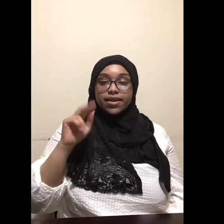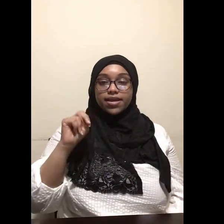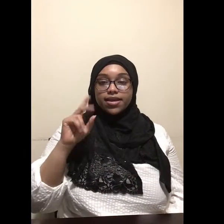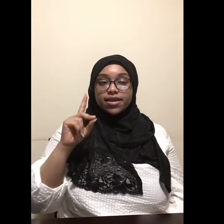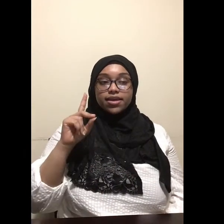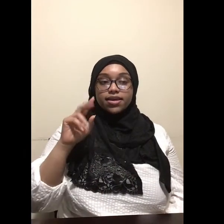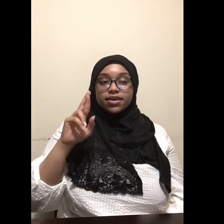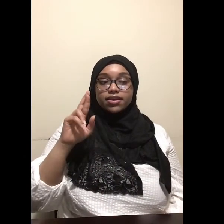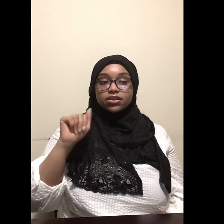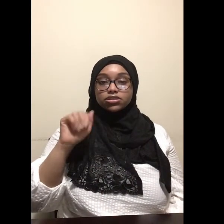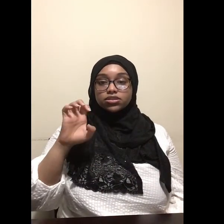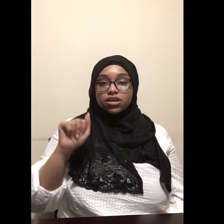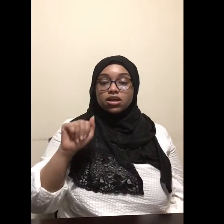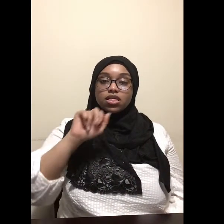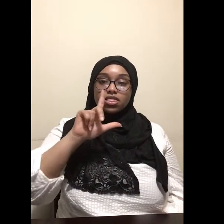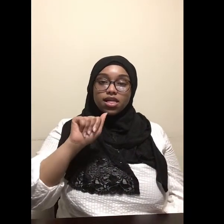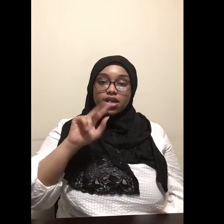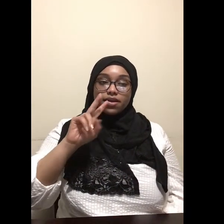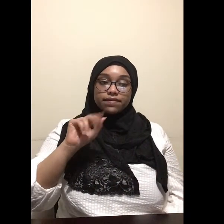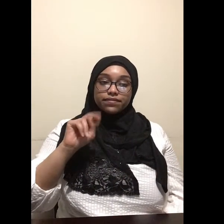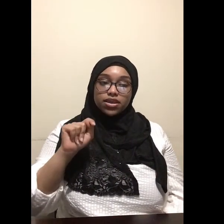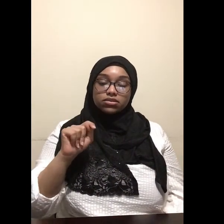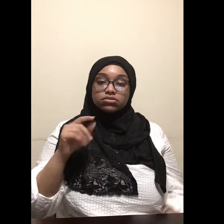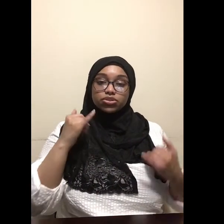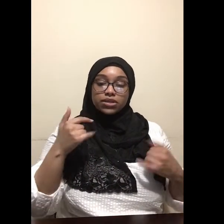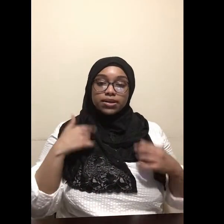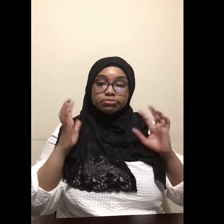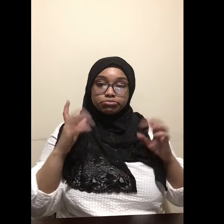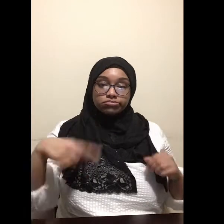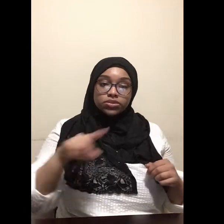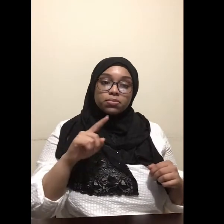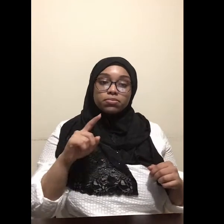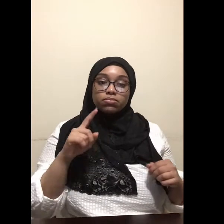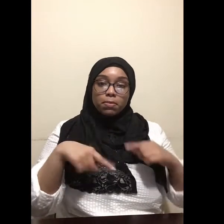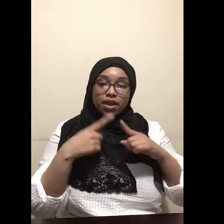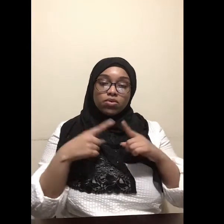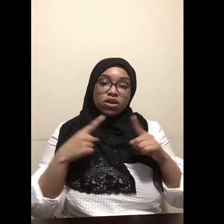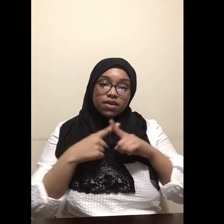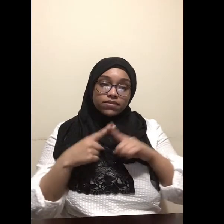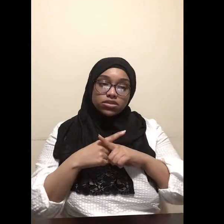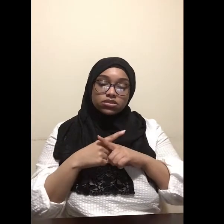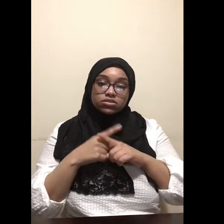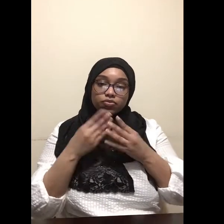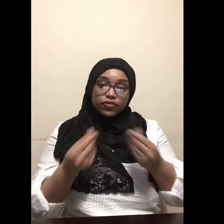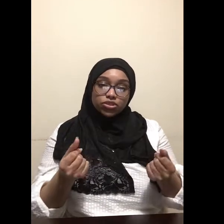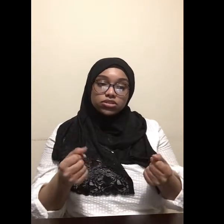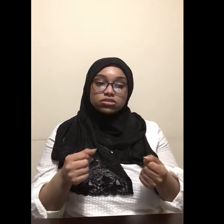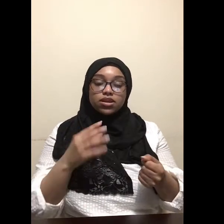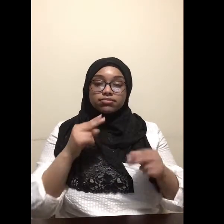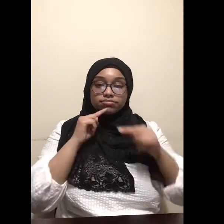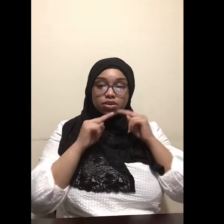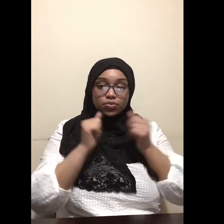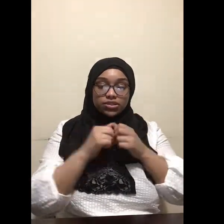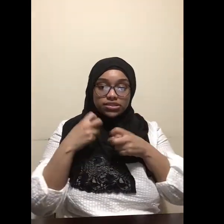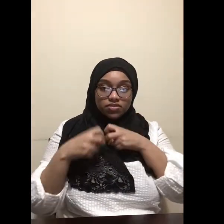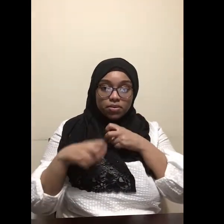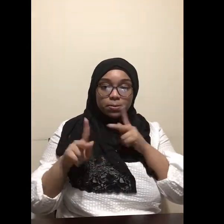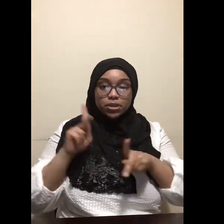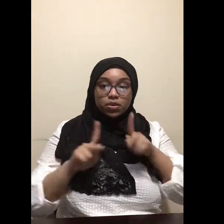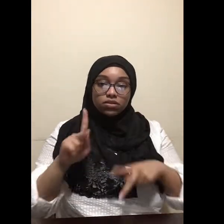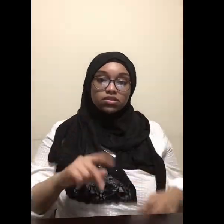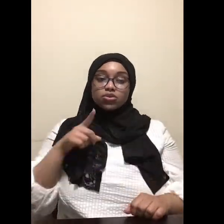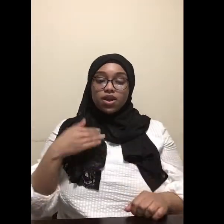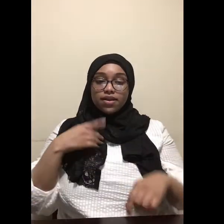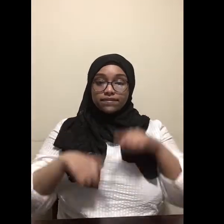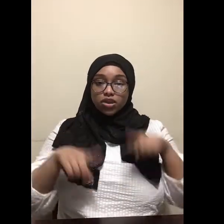Hi, I'm Andrea Levant, and today I'm going to chat with you about conflict resolution and negotiating with difficult people. You